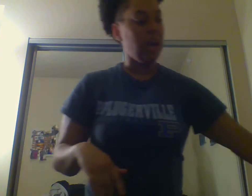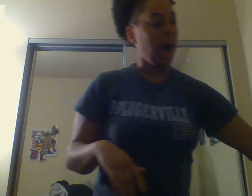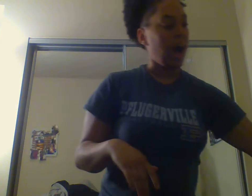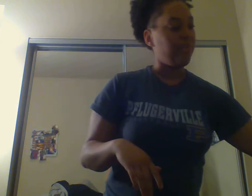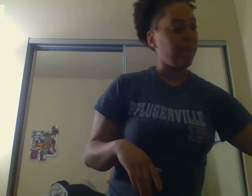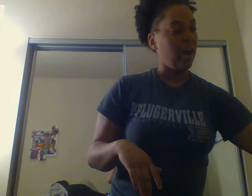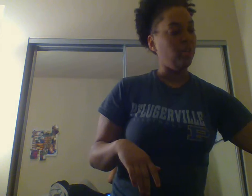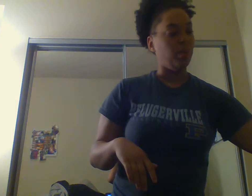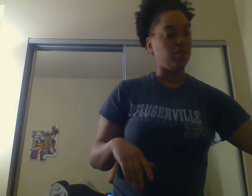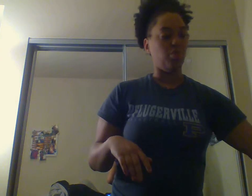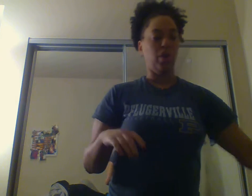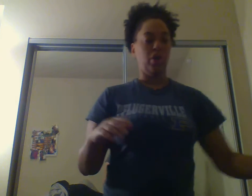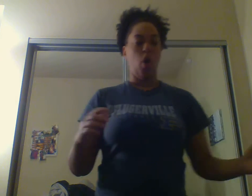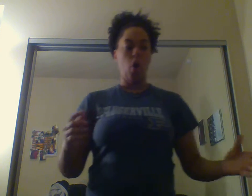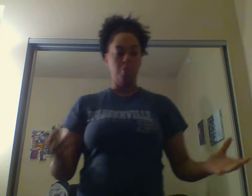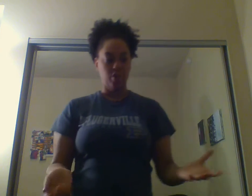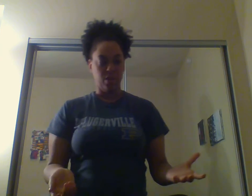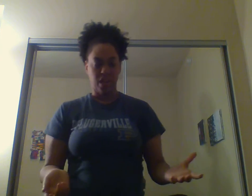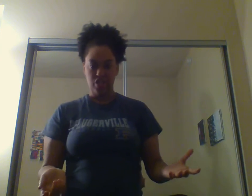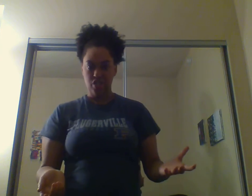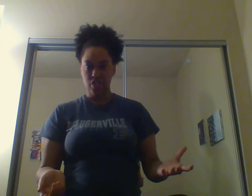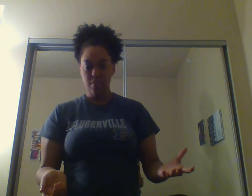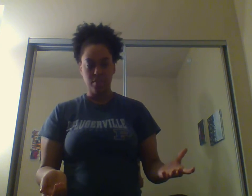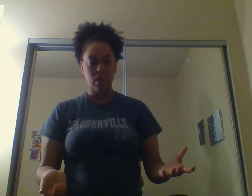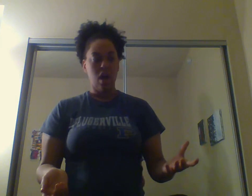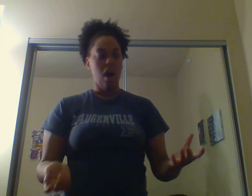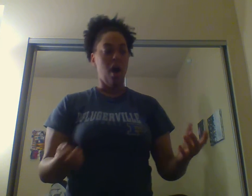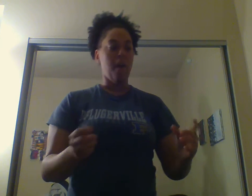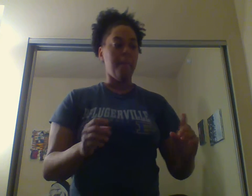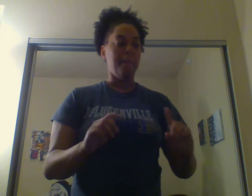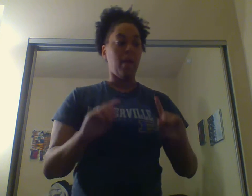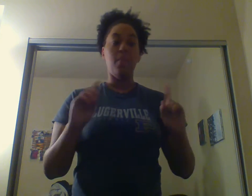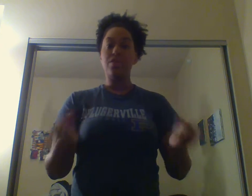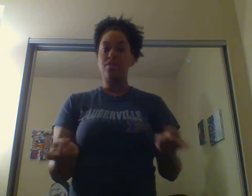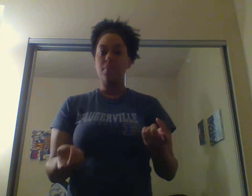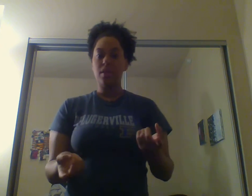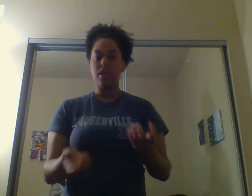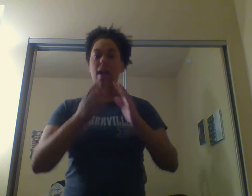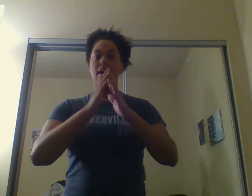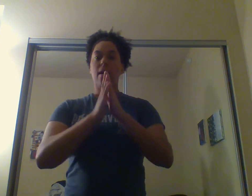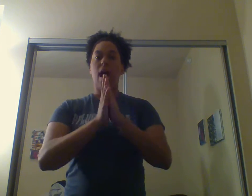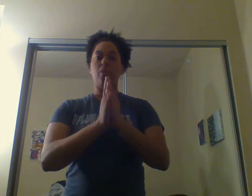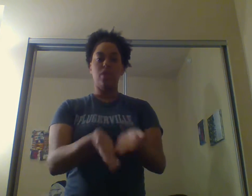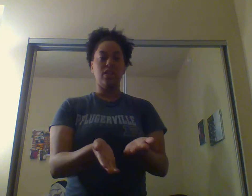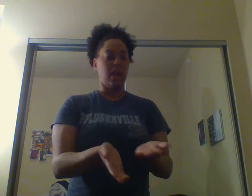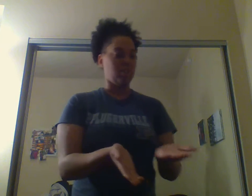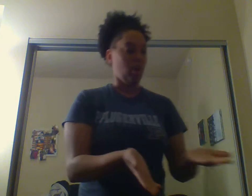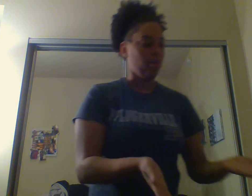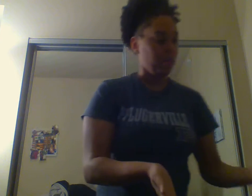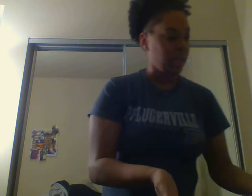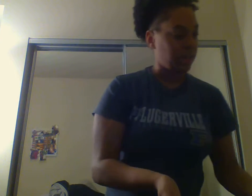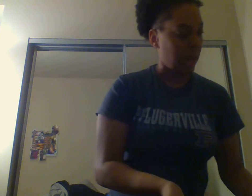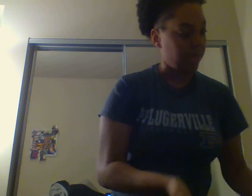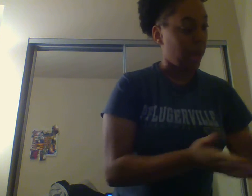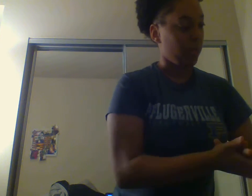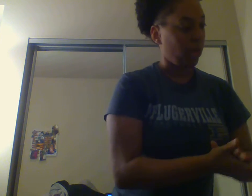I found was one on hope in relationships. And this is something that I really like, so I'll read it, that they wrote. It